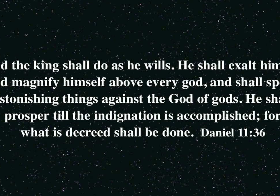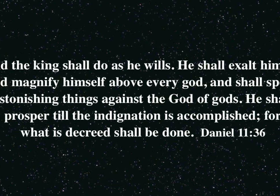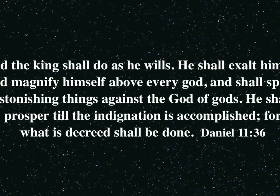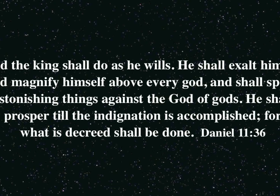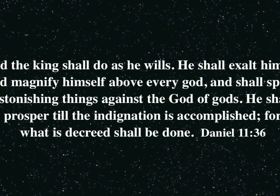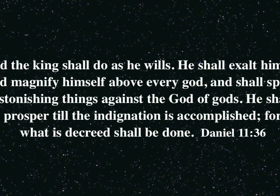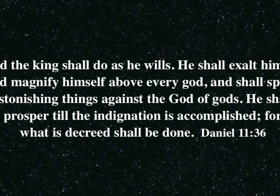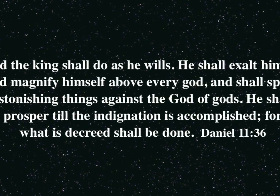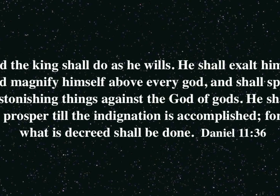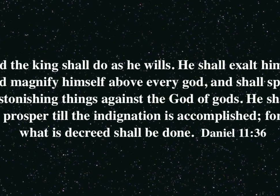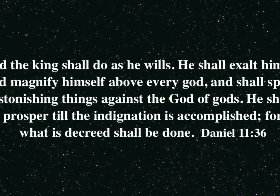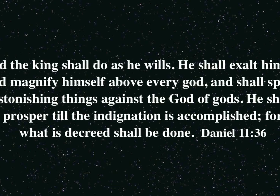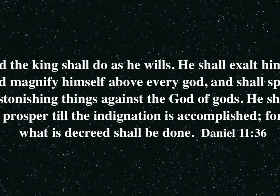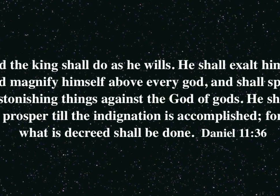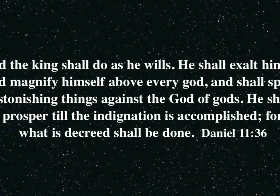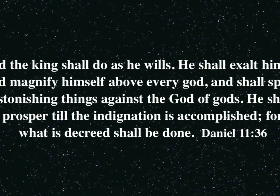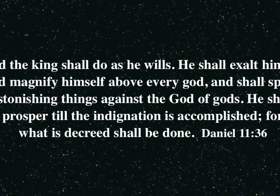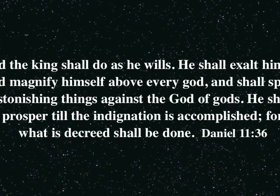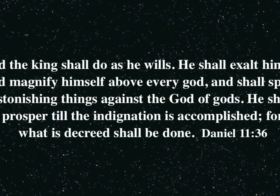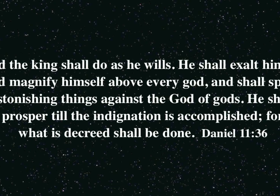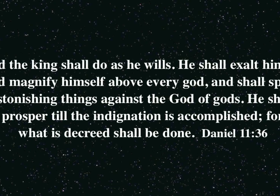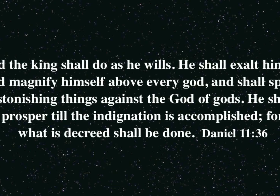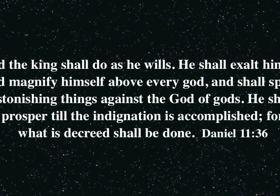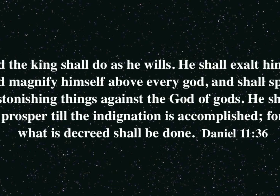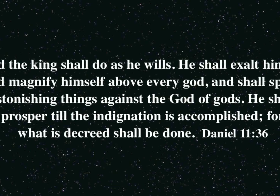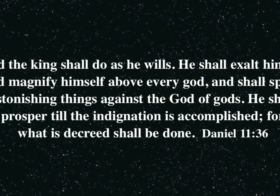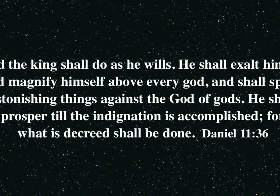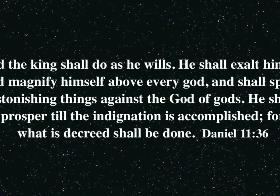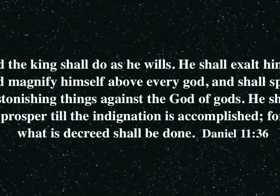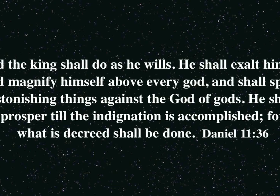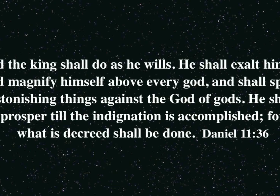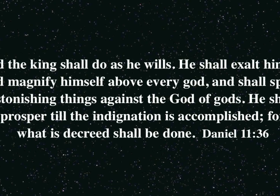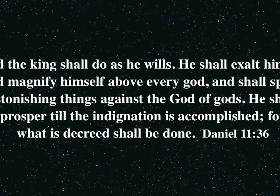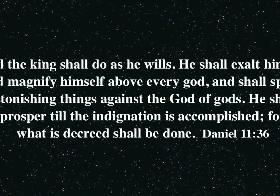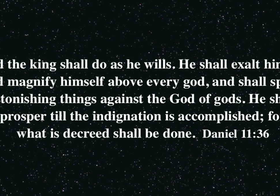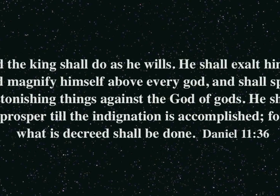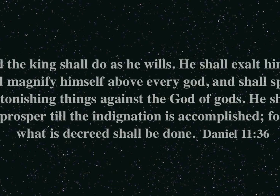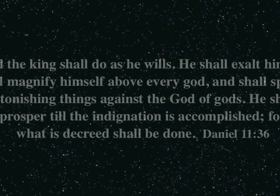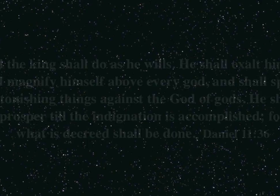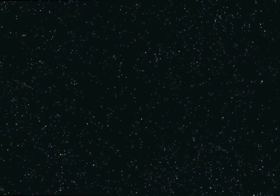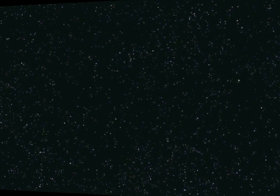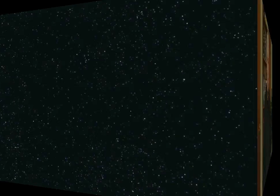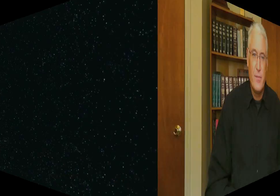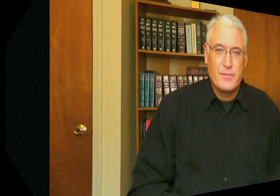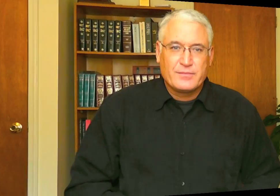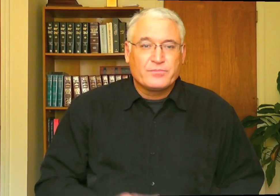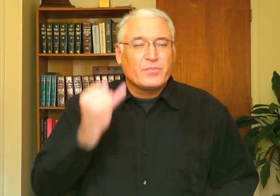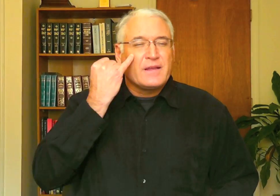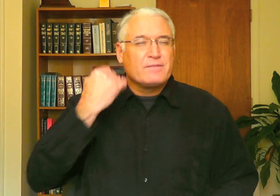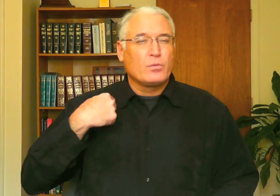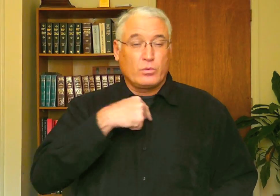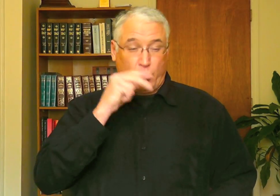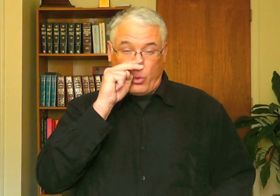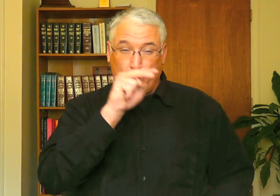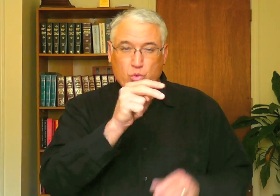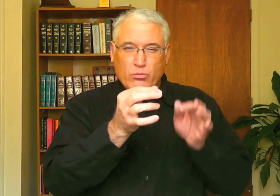He shall prosper till the indignation is accomplished, for what is decreed shall be done. If we look